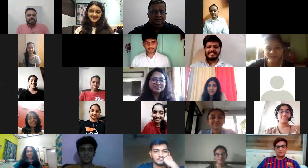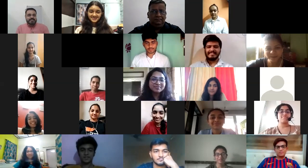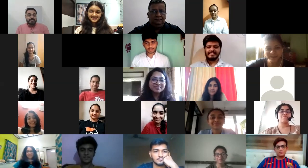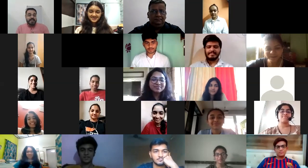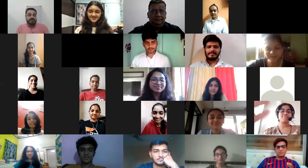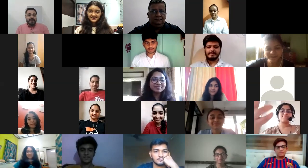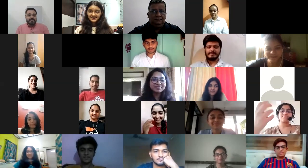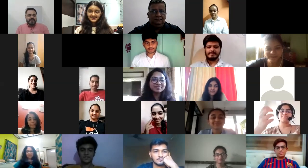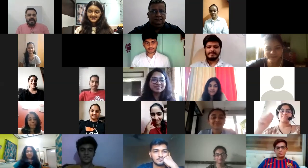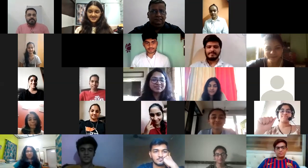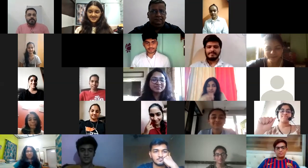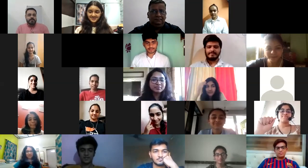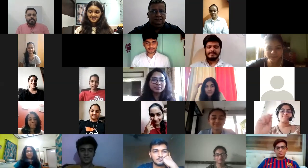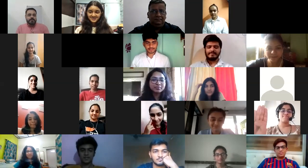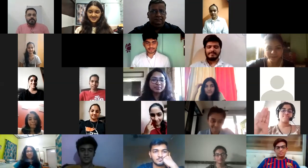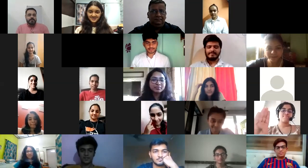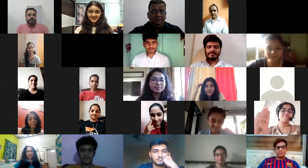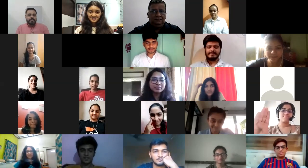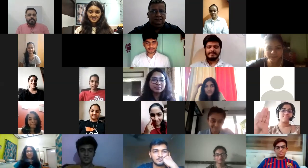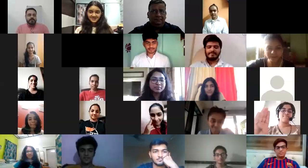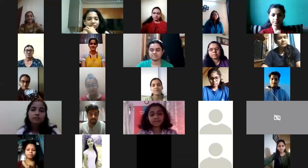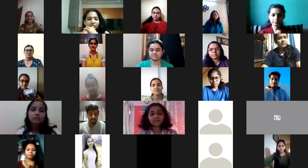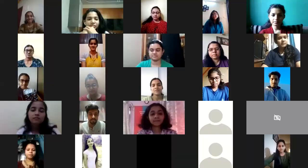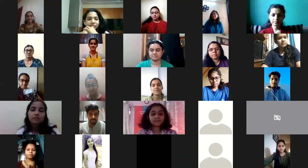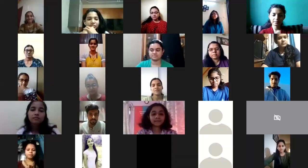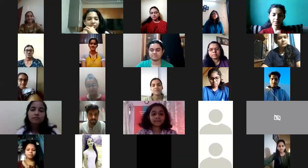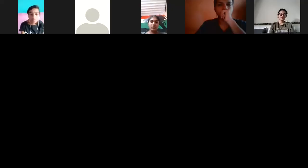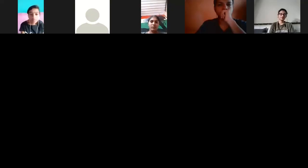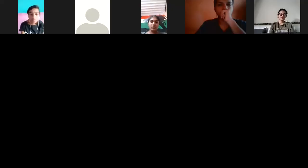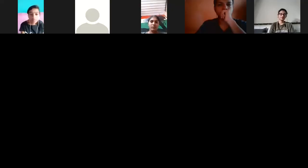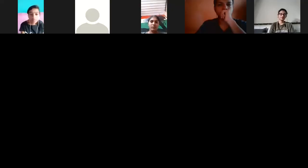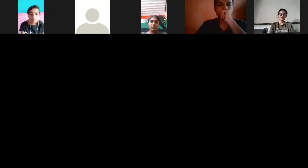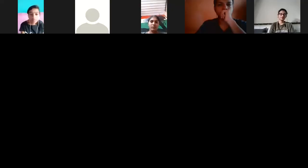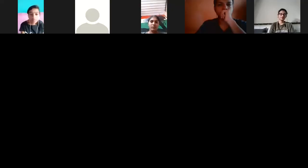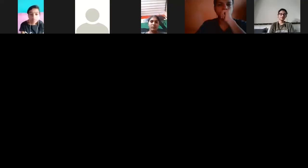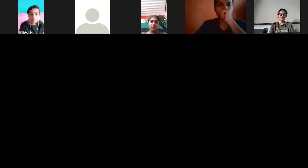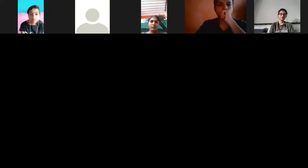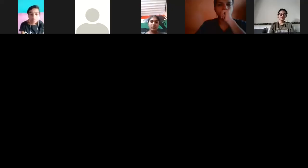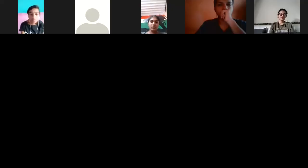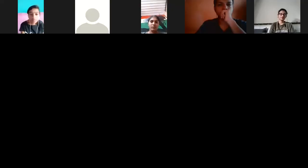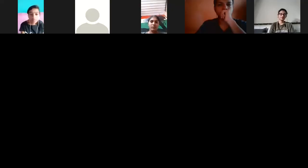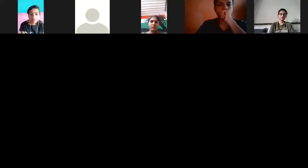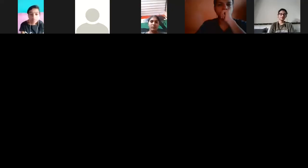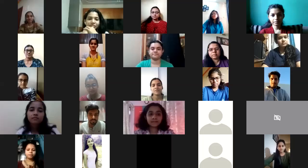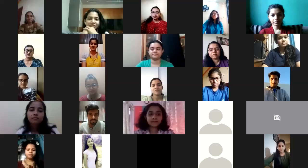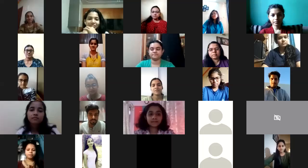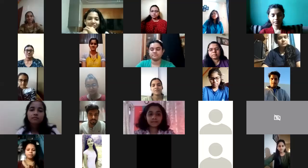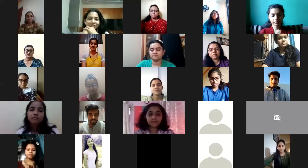just bear in mind, I'm going to pick up, and I'll ask you people to volunteer, and if you don't volunteer, I'm going to pick up